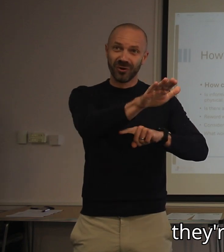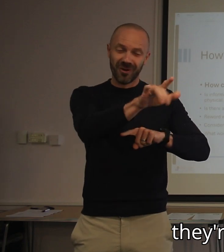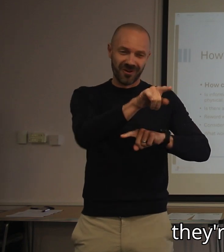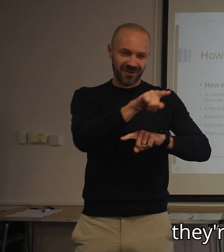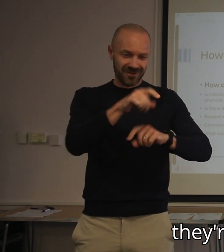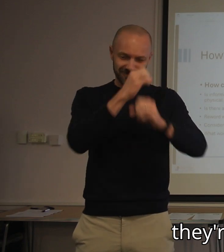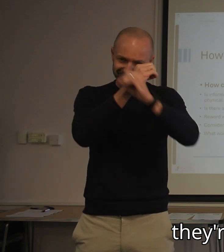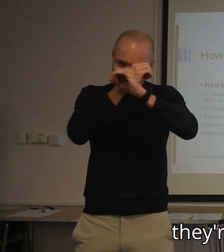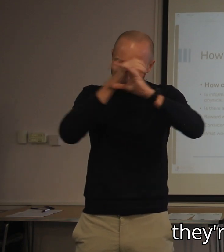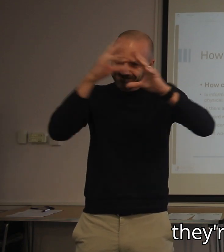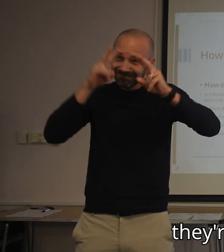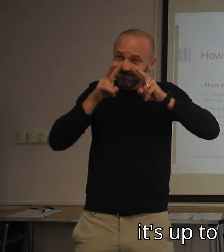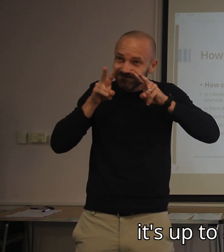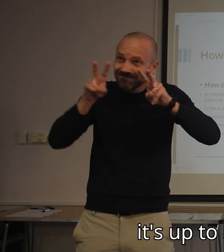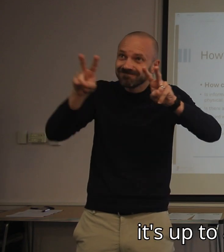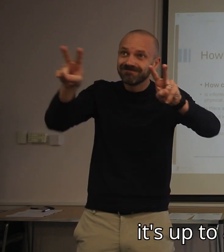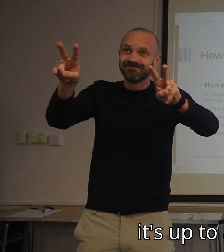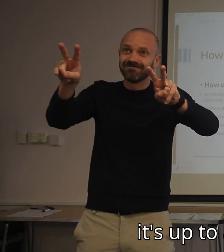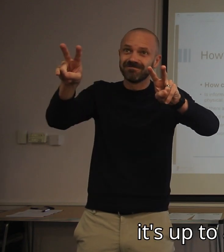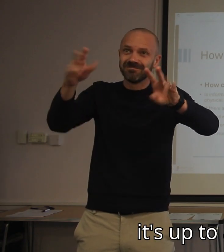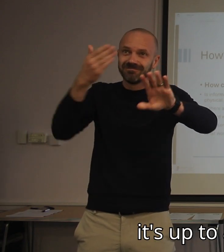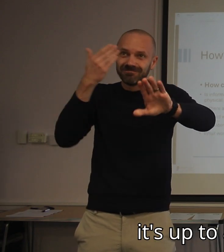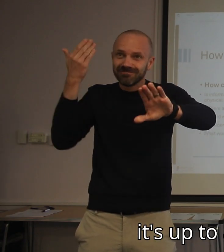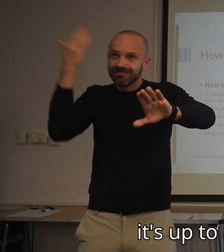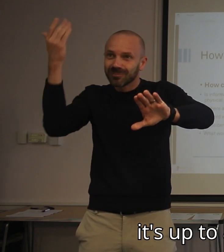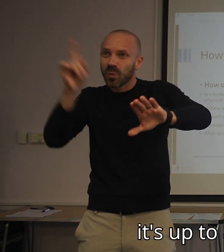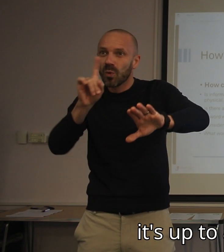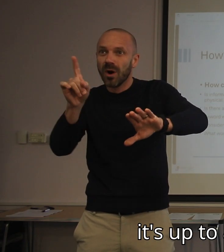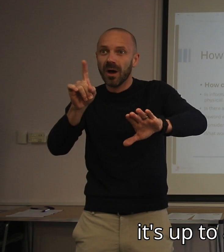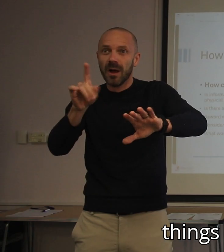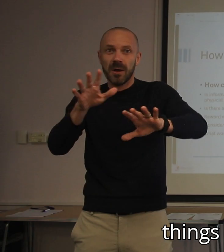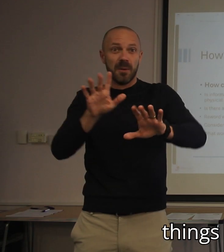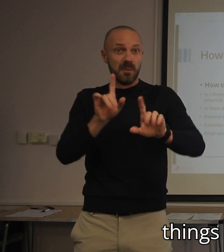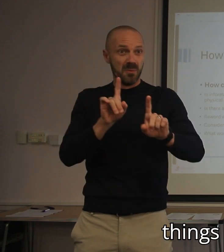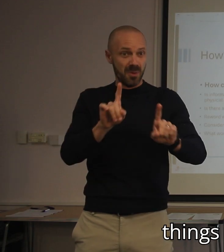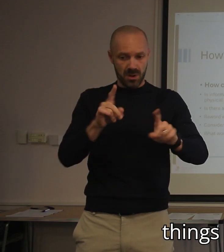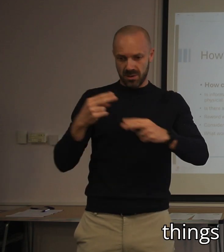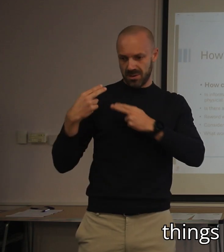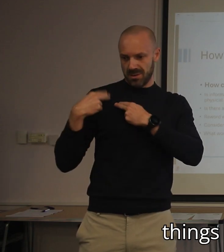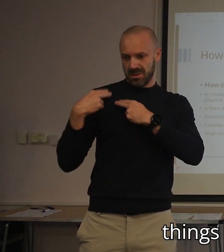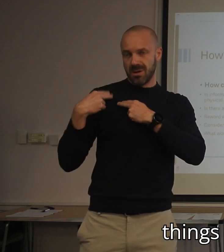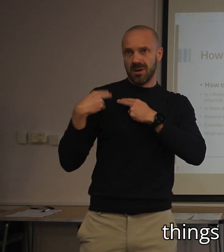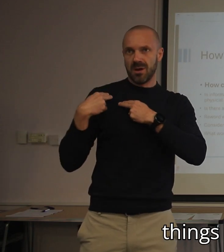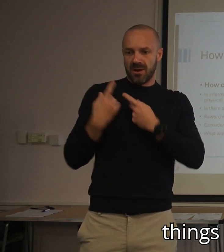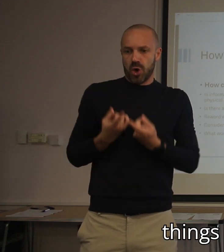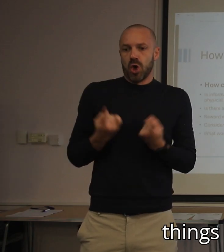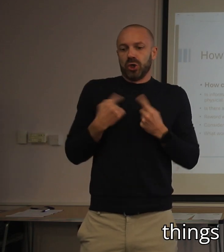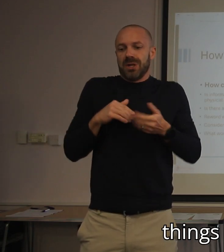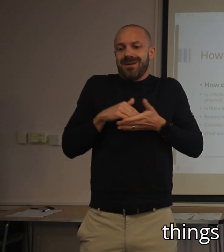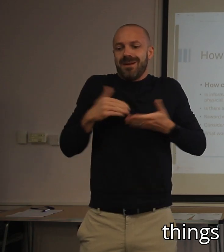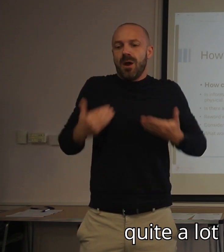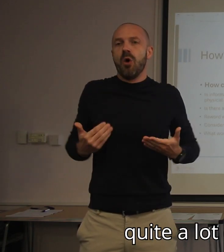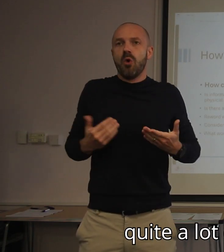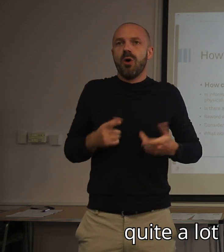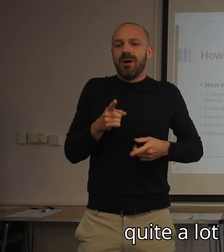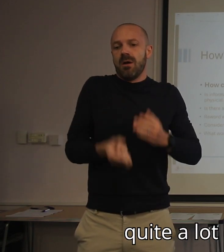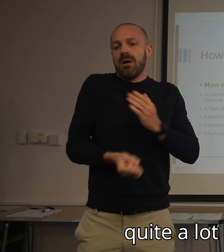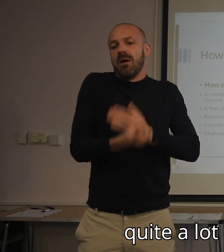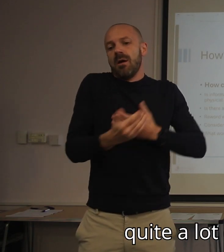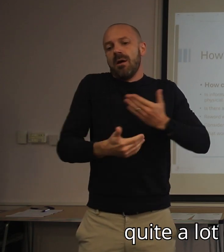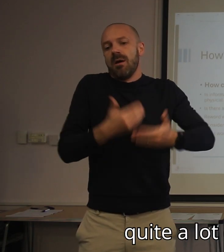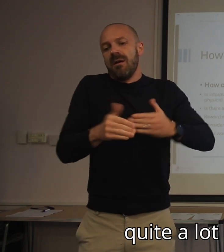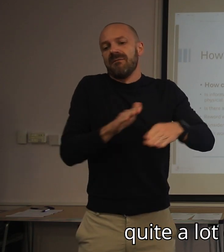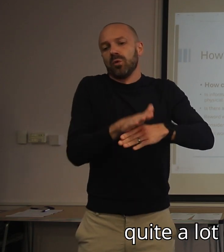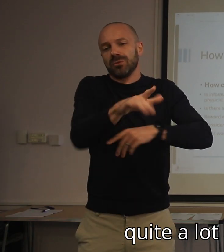see. But it's up to all of us to try and make things happen. So we've got quite a lot of